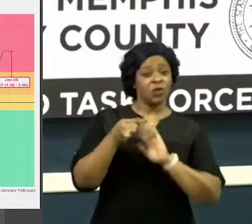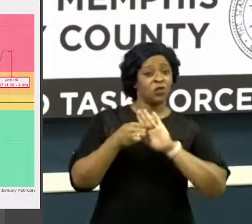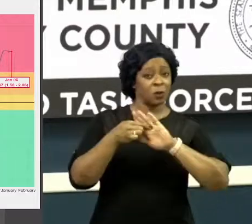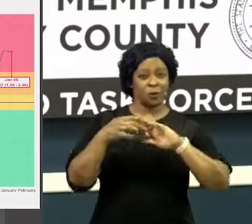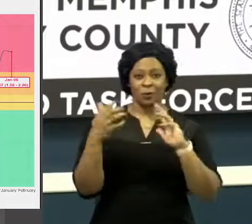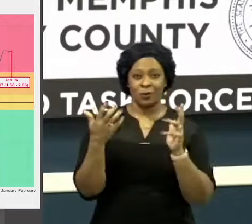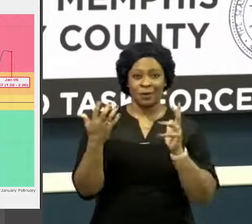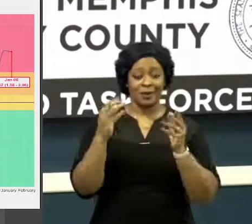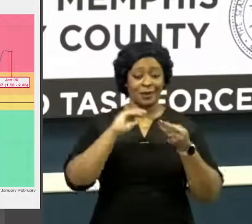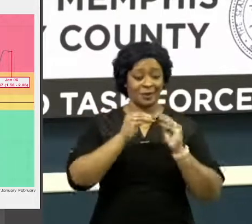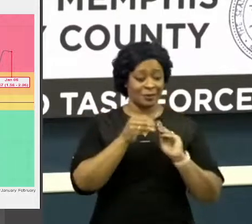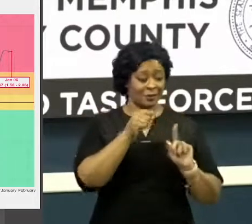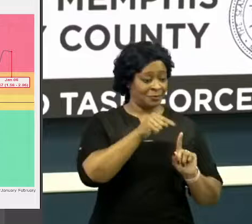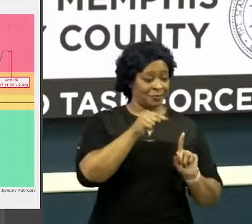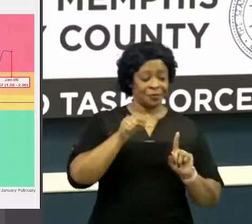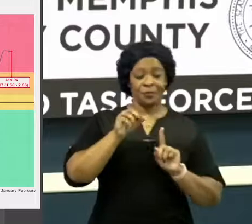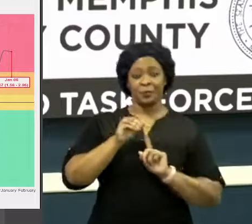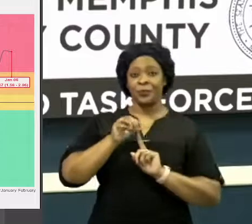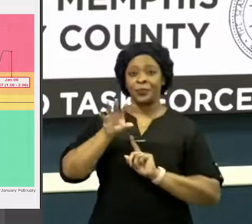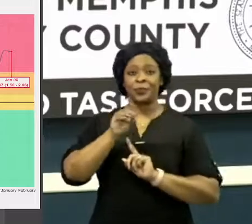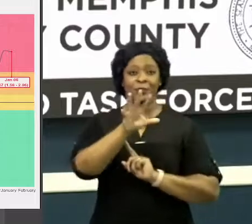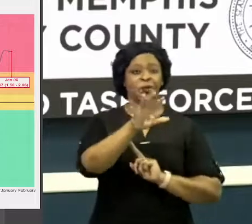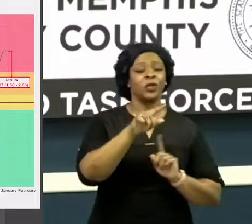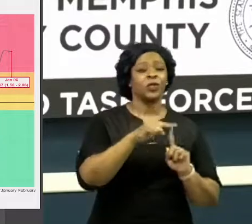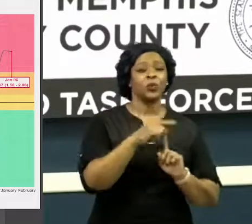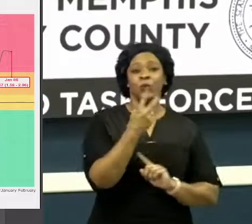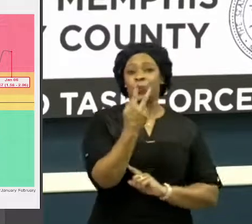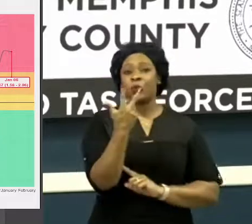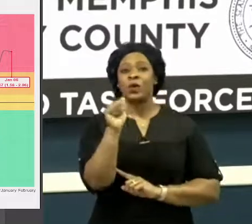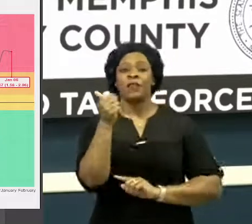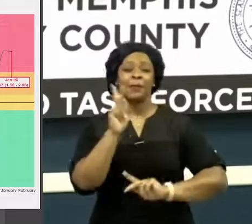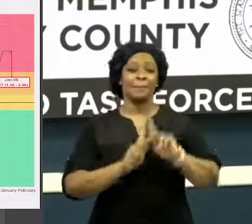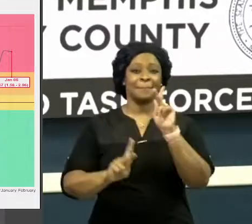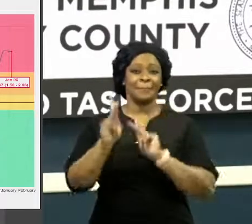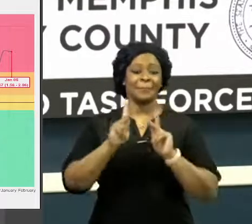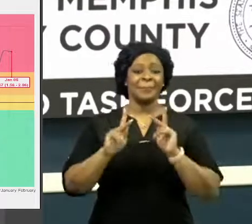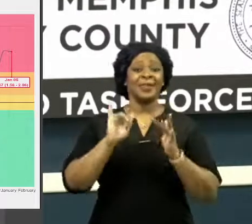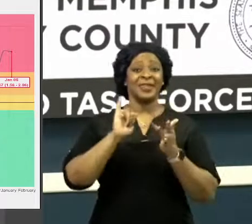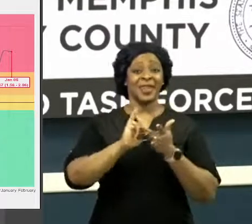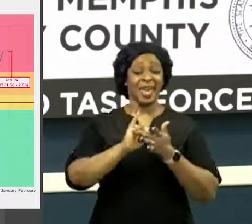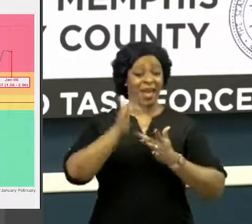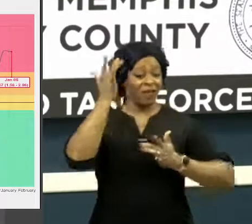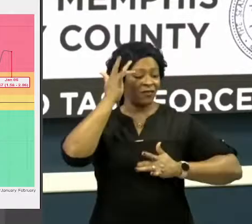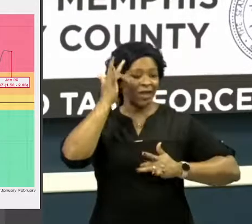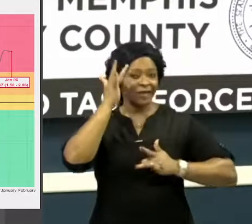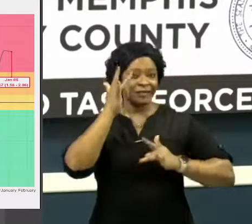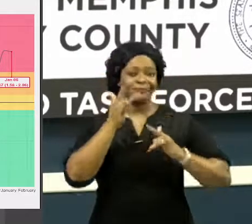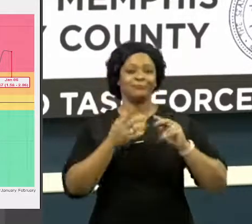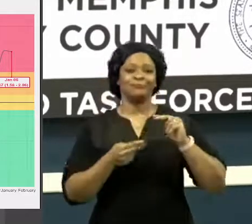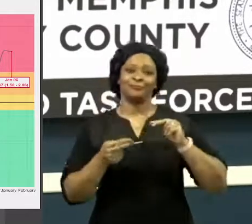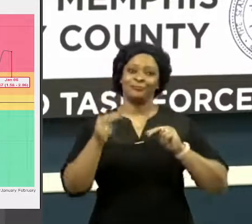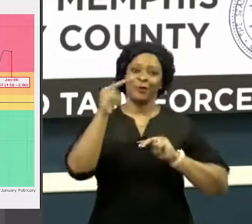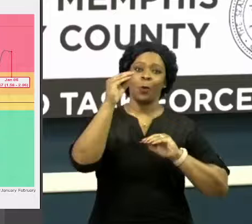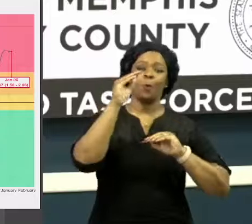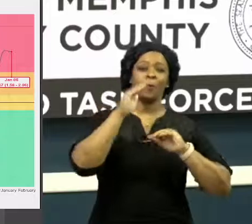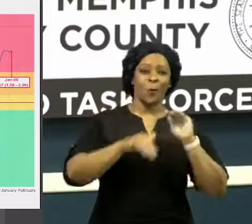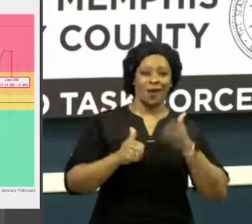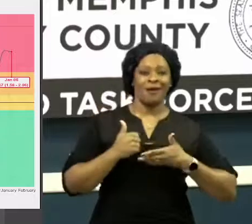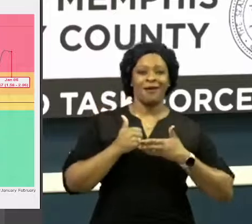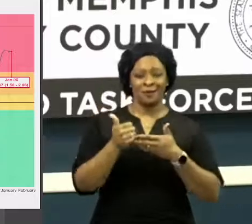that each case is infecting more than one other person, meaning that the epidemic is growing rather than shrinking in the